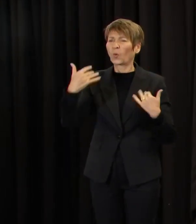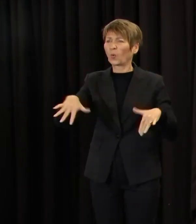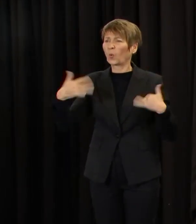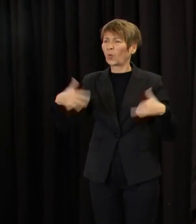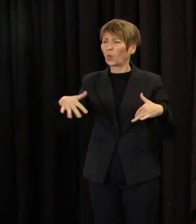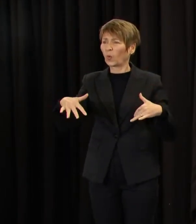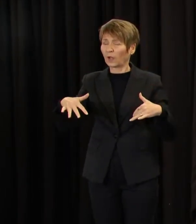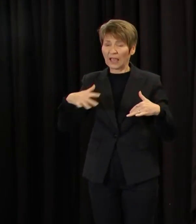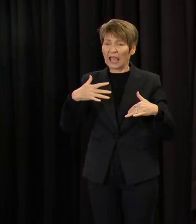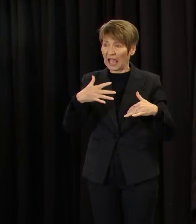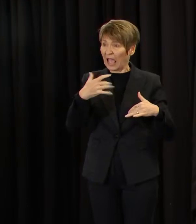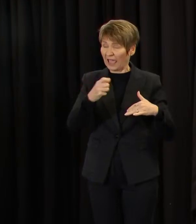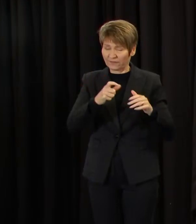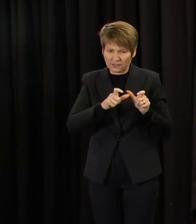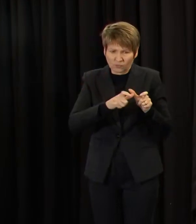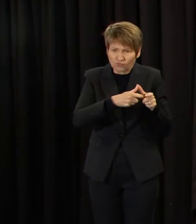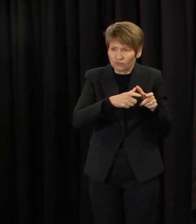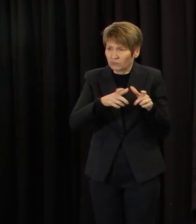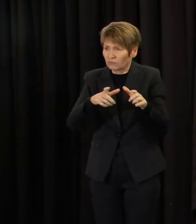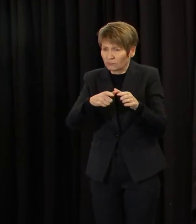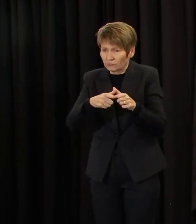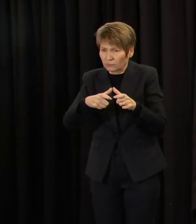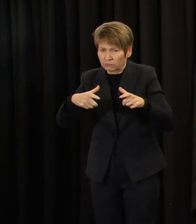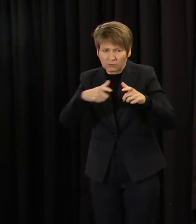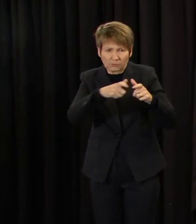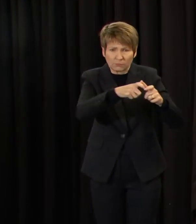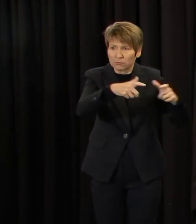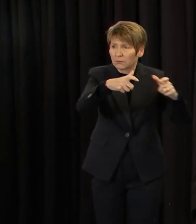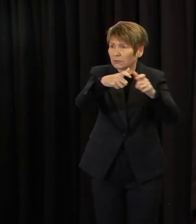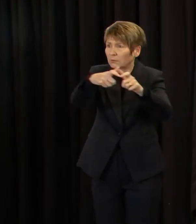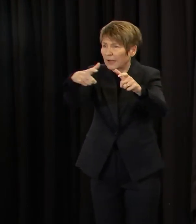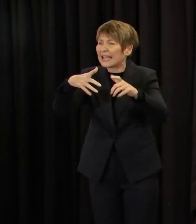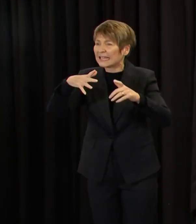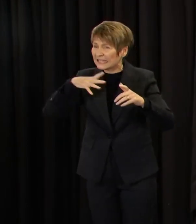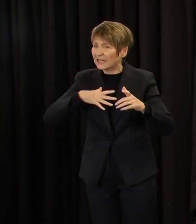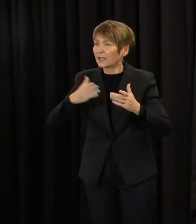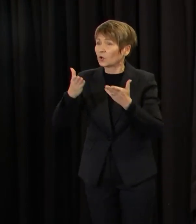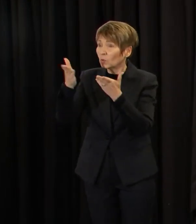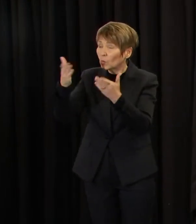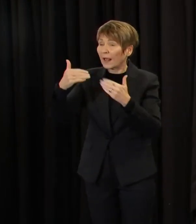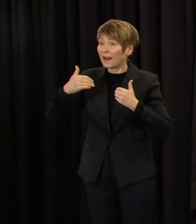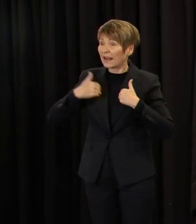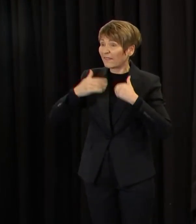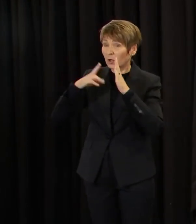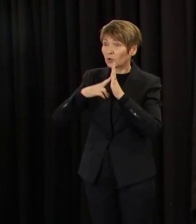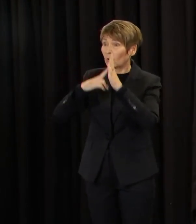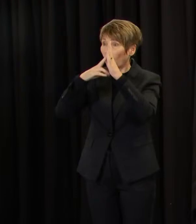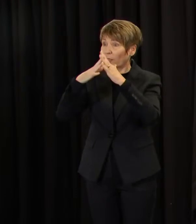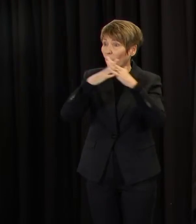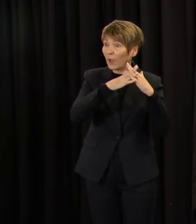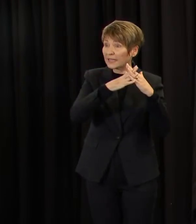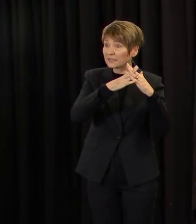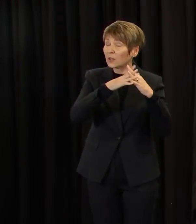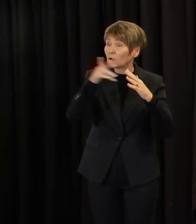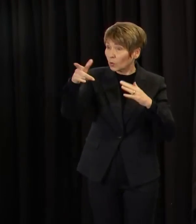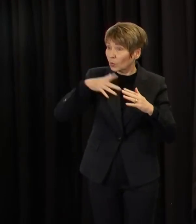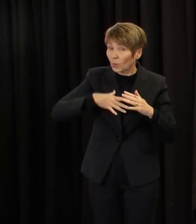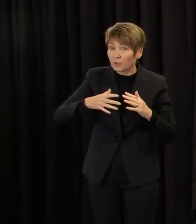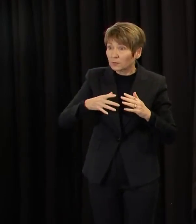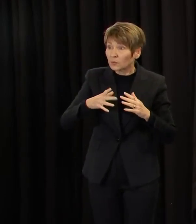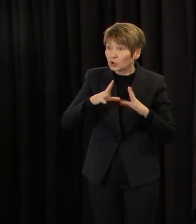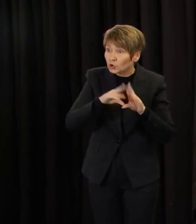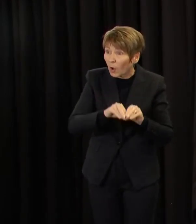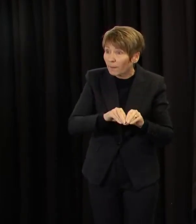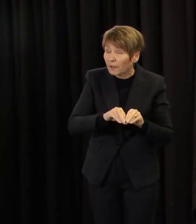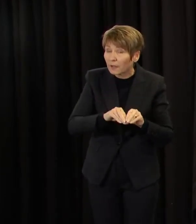geographically clustered, and we need people at our local level to start to really think about, do I want to stop this now? How do I support my mum,